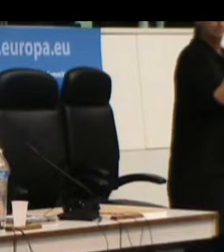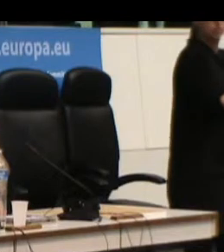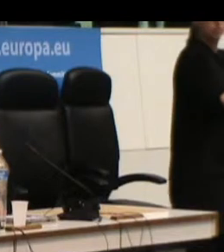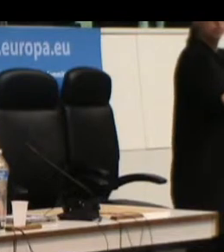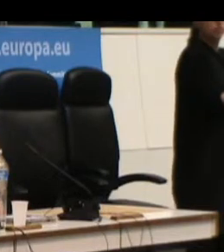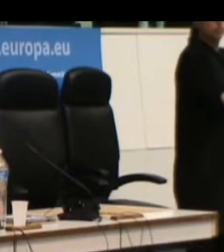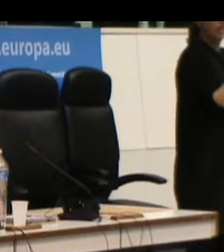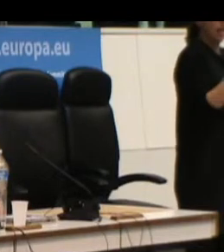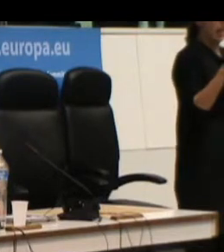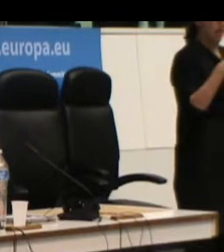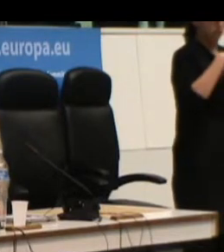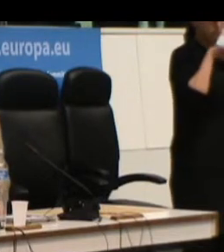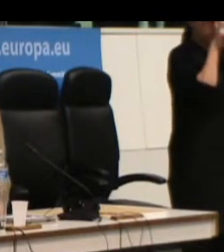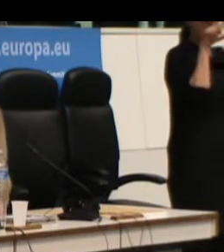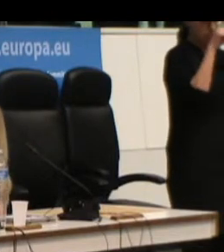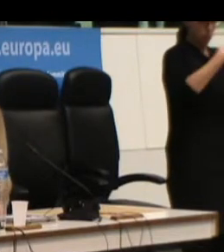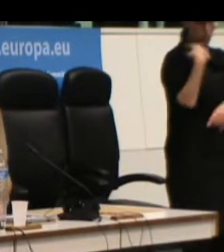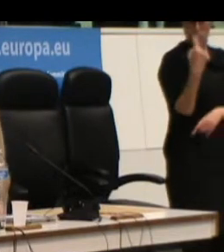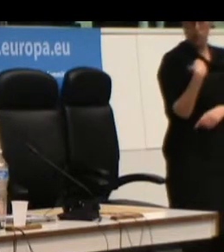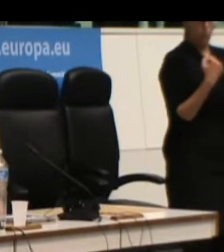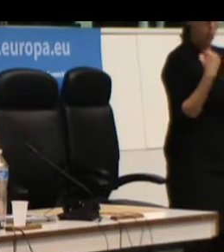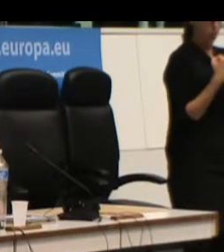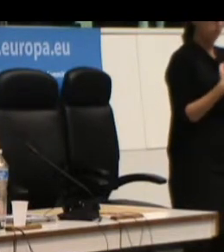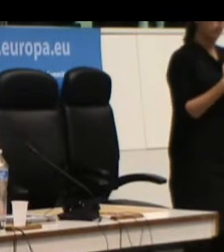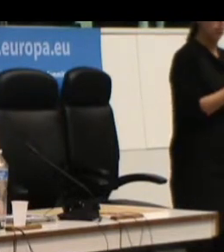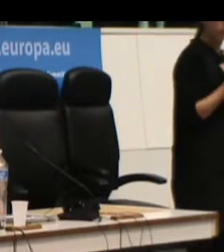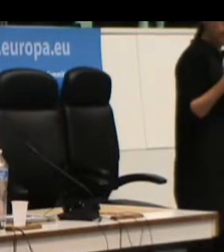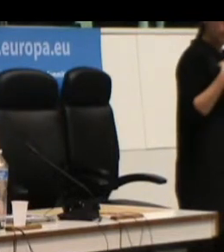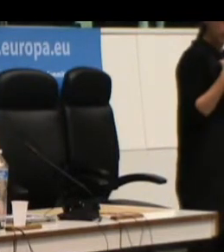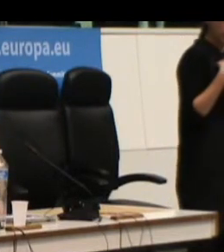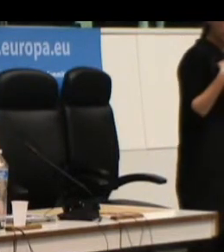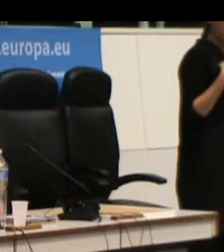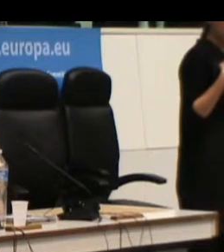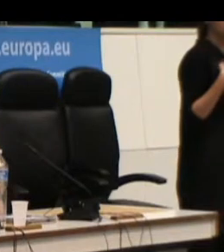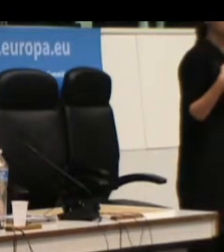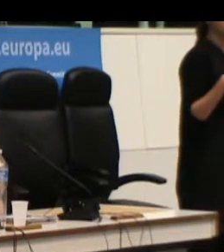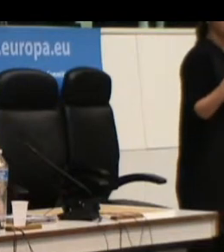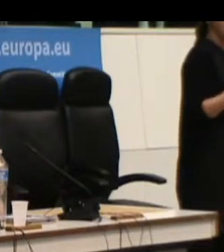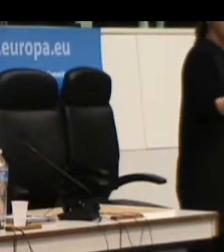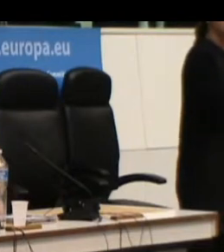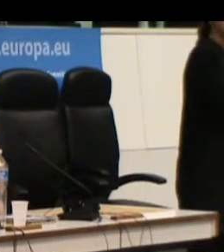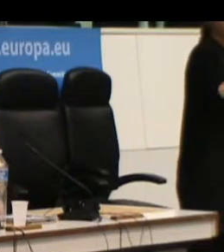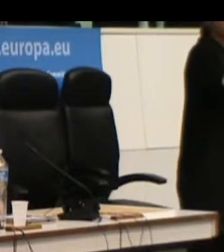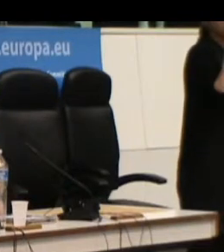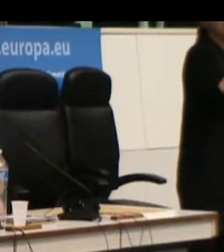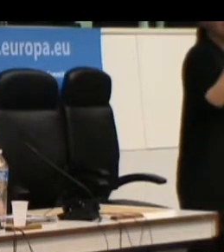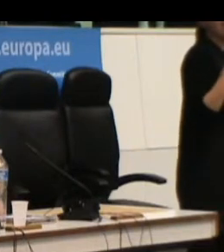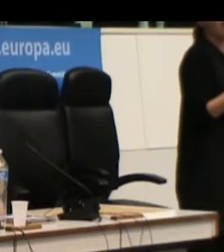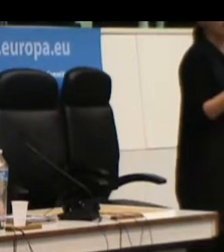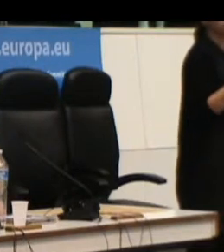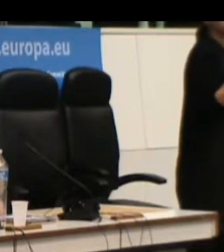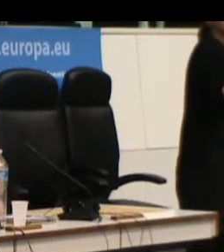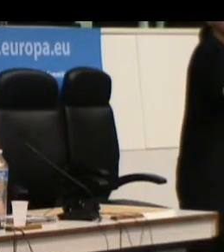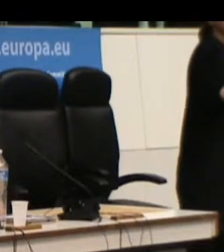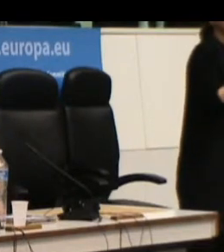company that we work for. We are, as Robin said, a charitable social enterprise. So that means that this